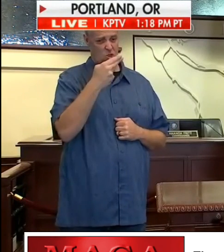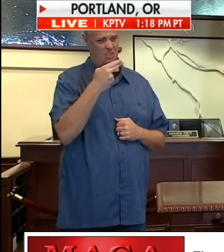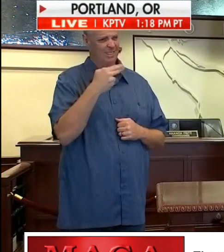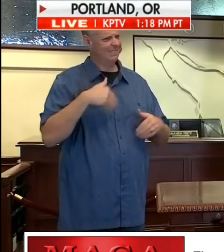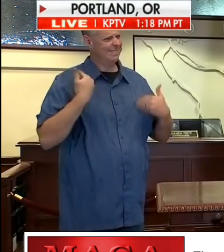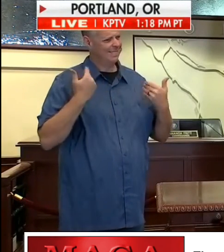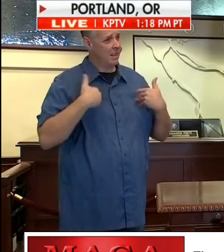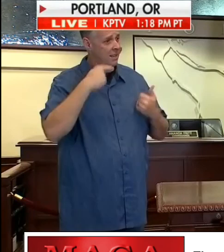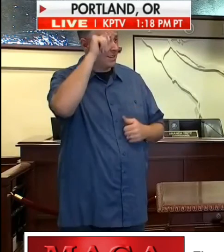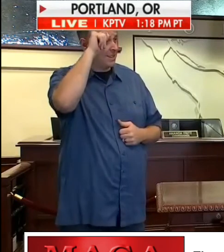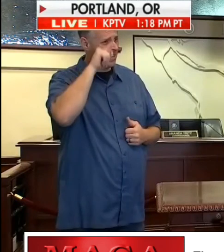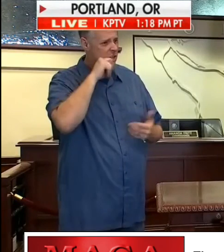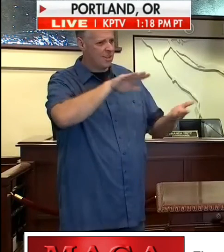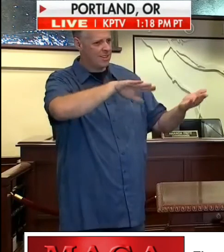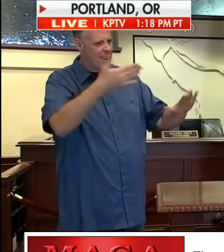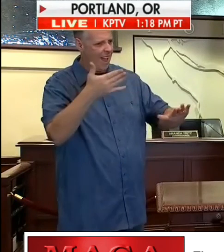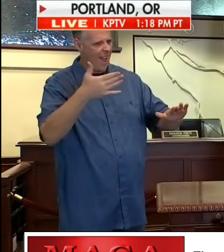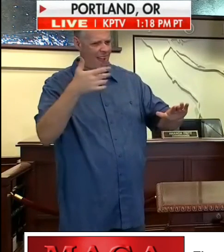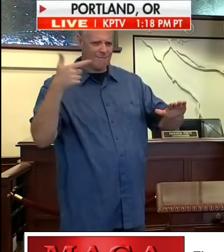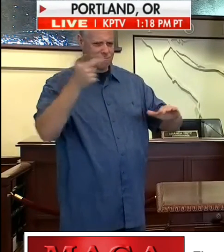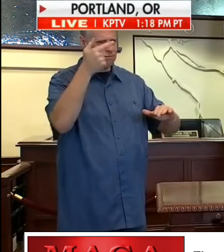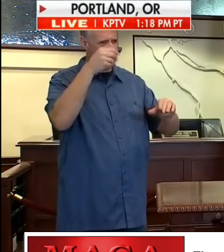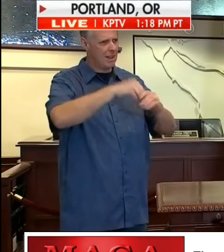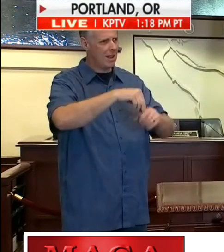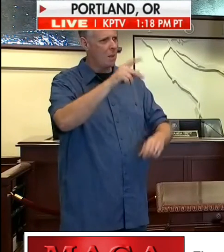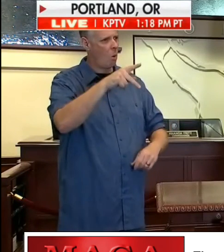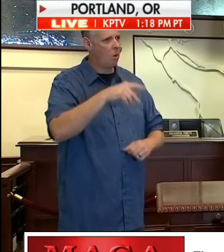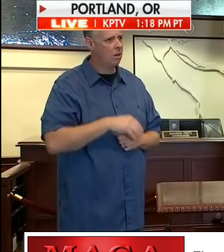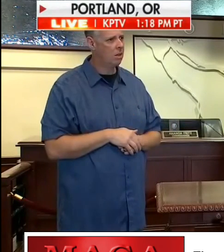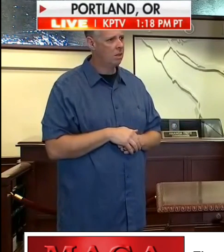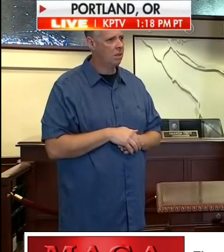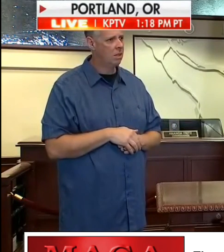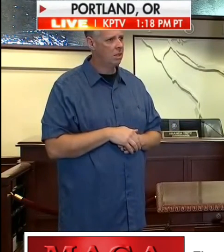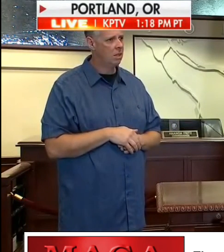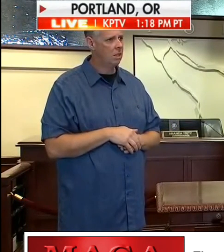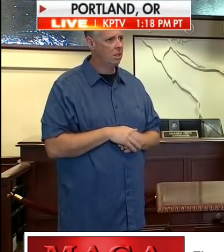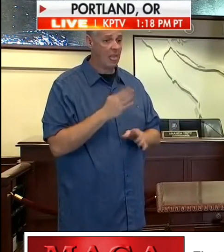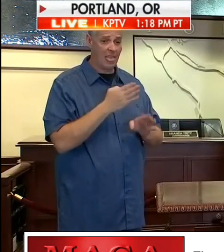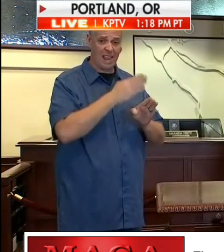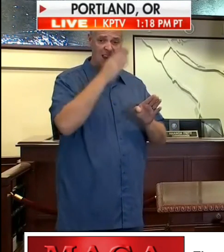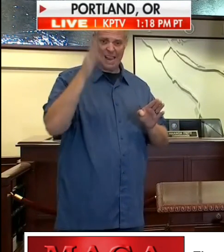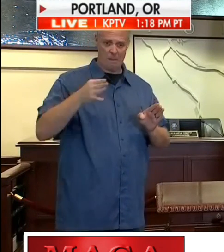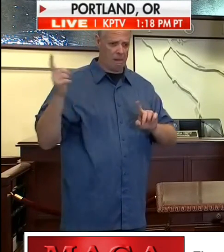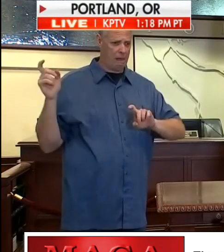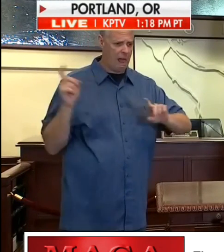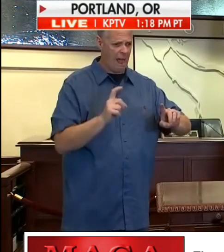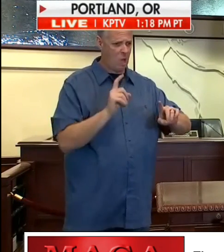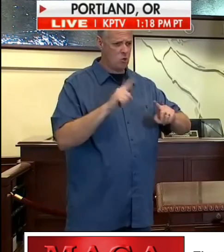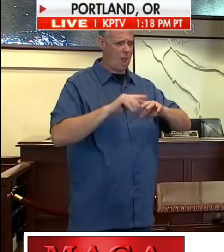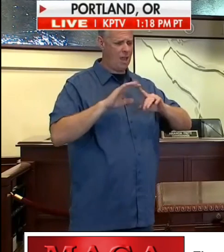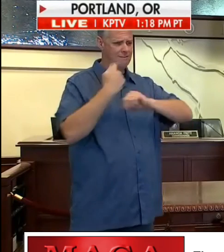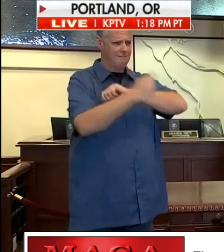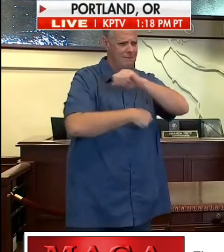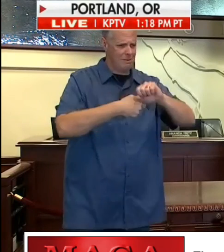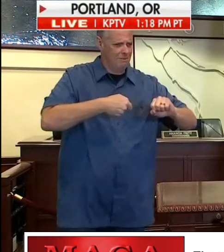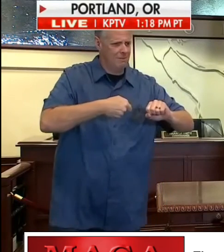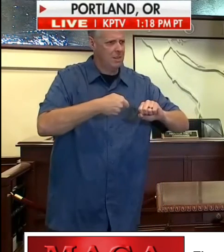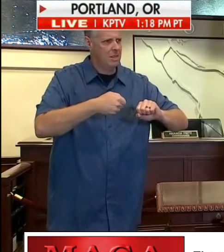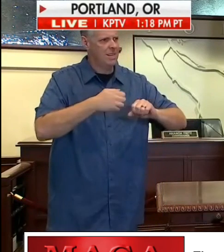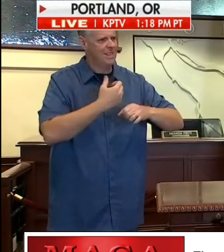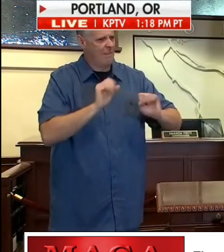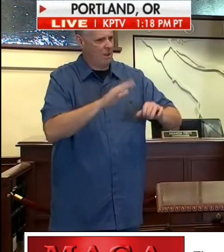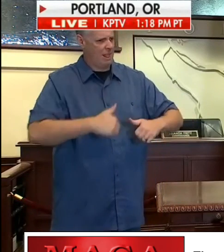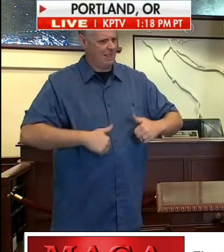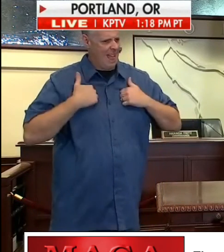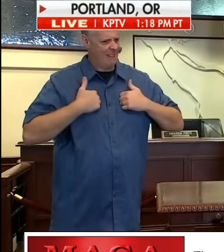Portland. And a neighbor did what neighbors do. She tried to apply a tourniquet, but was unsuccessful. We